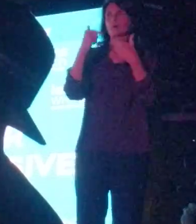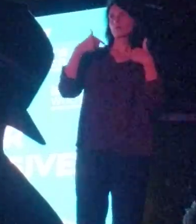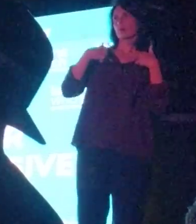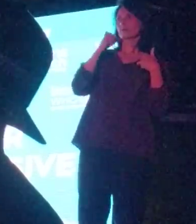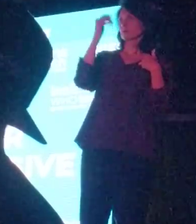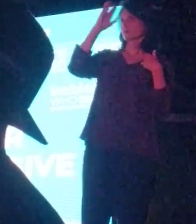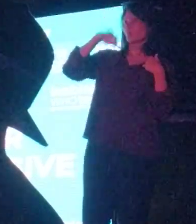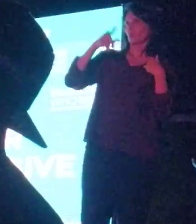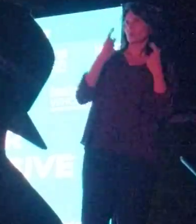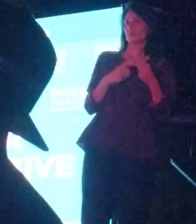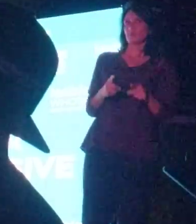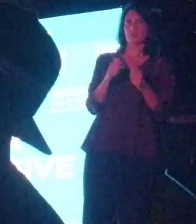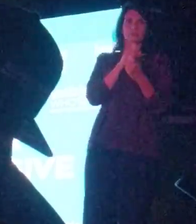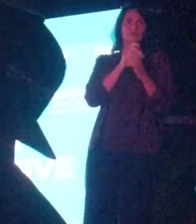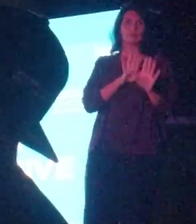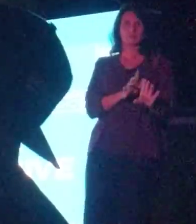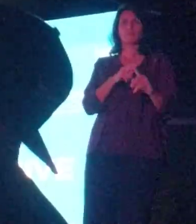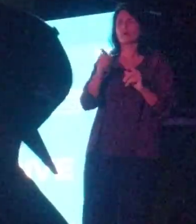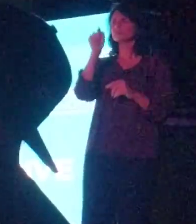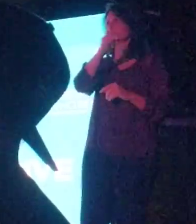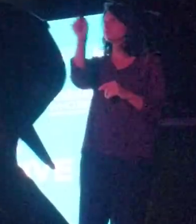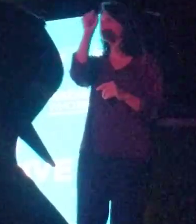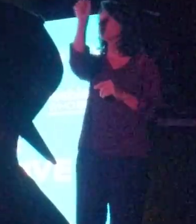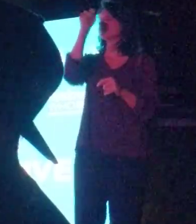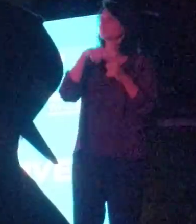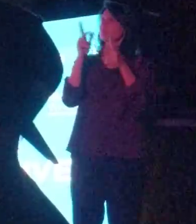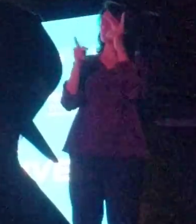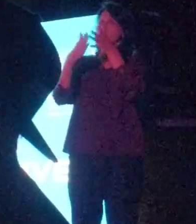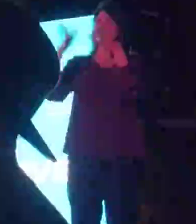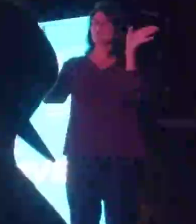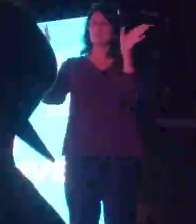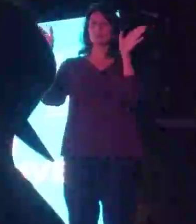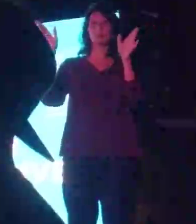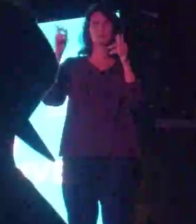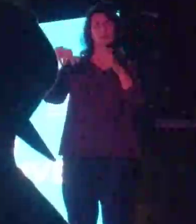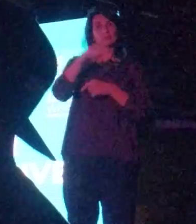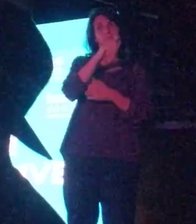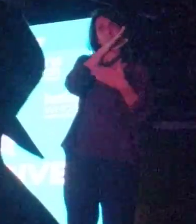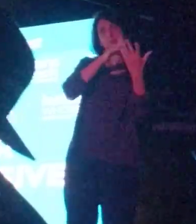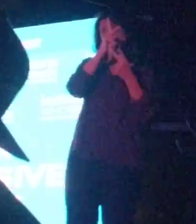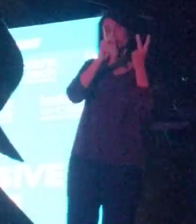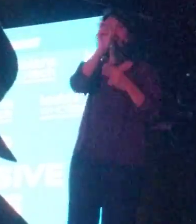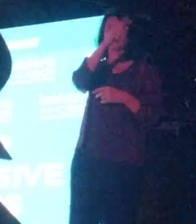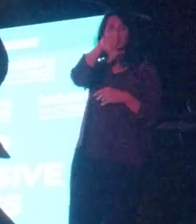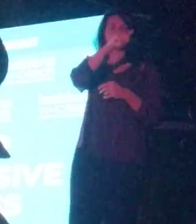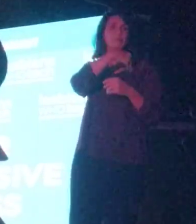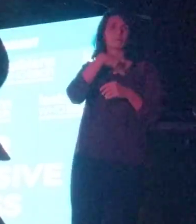I could tell because there were public statements by certain Democratic members of Congress that